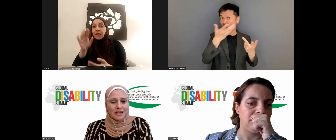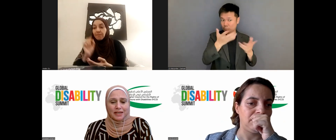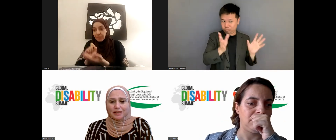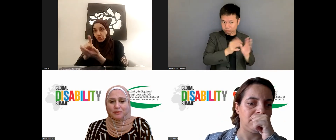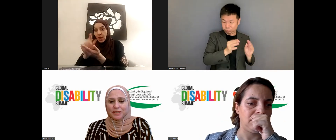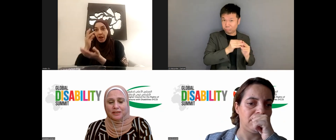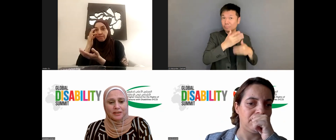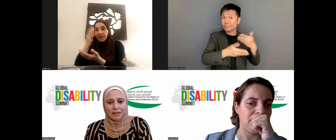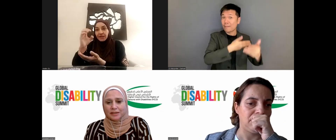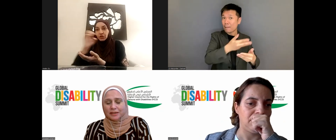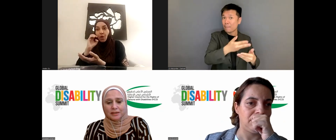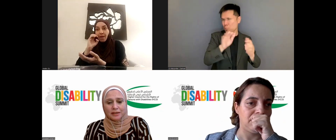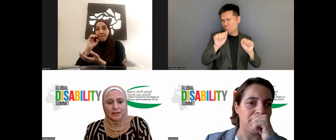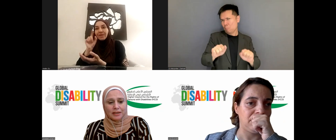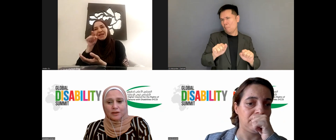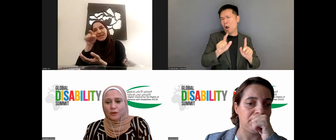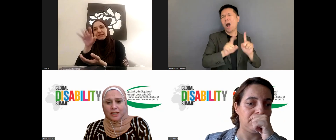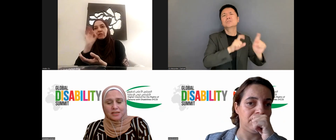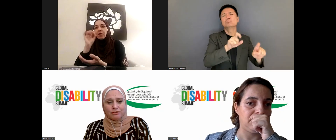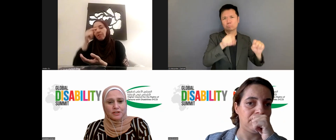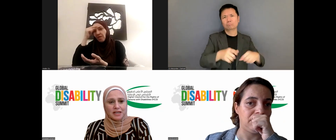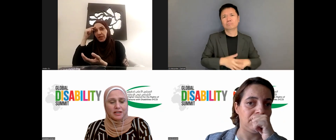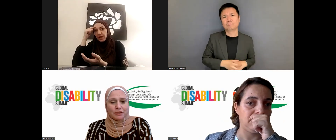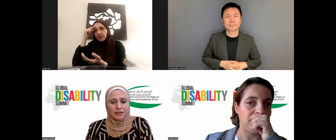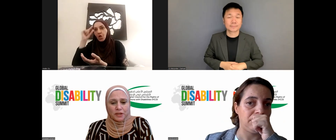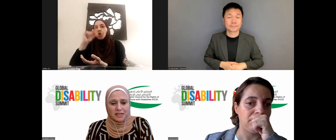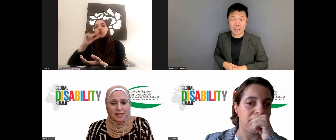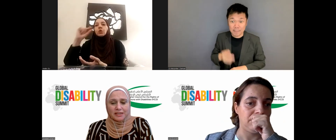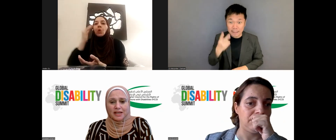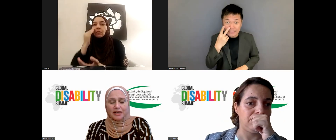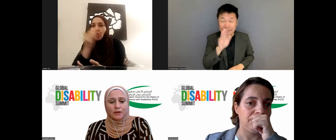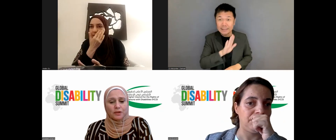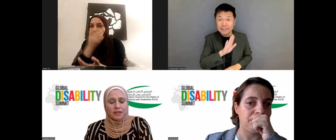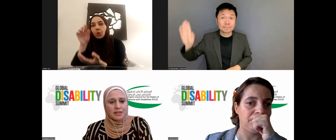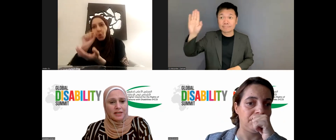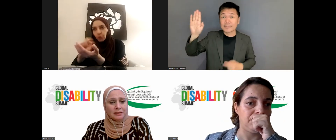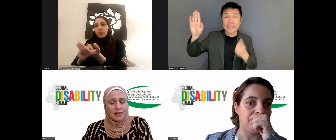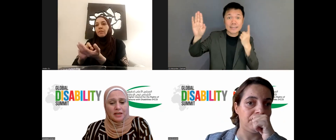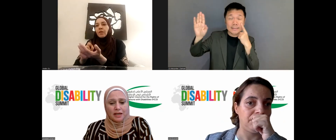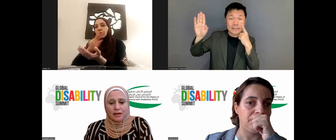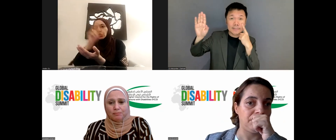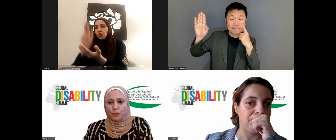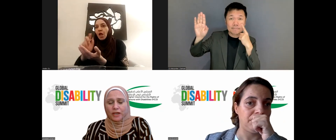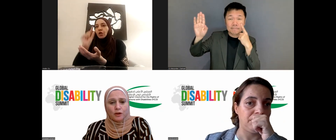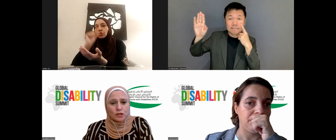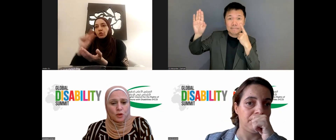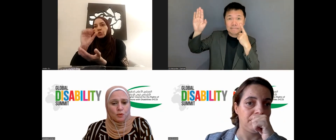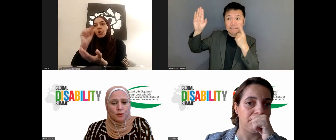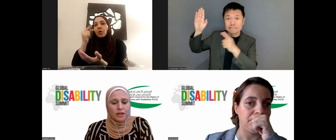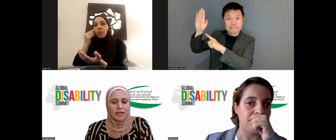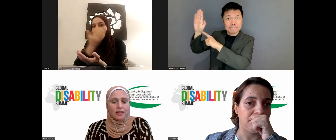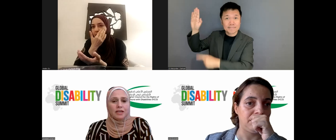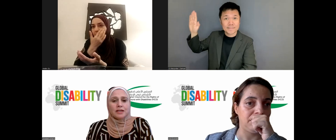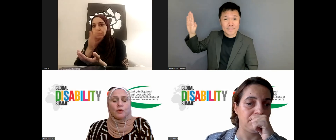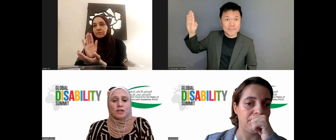Please help me, colleagues, if there's anybody who raised his hand. We can also go